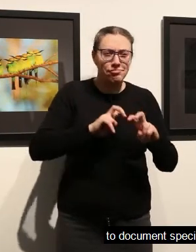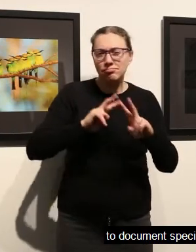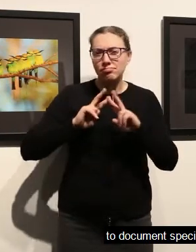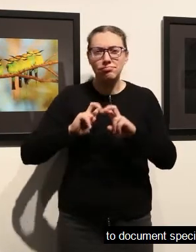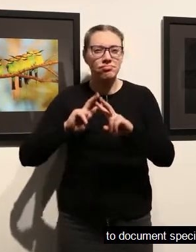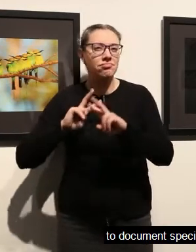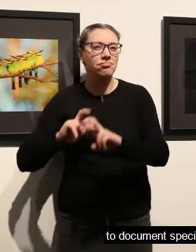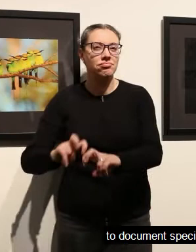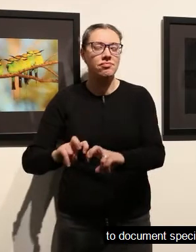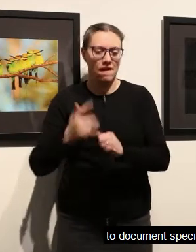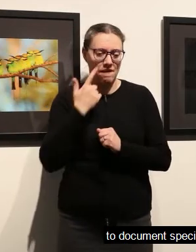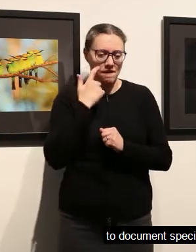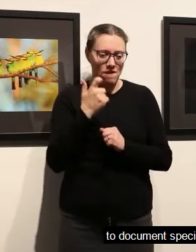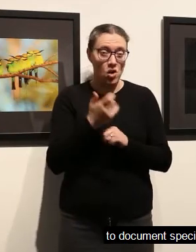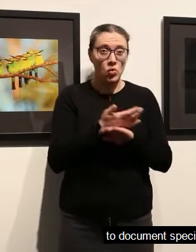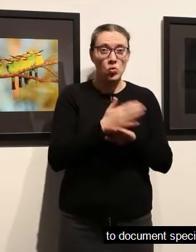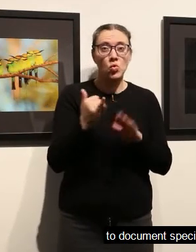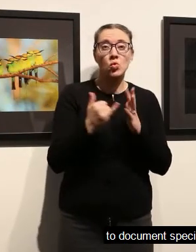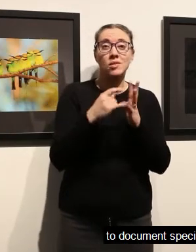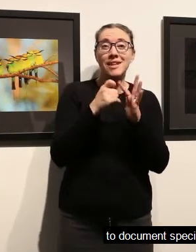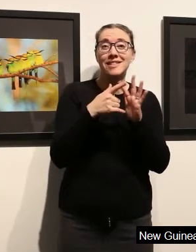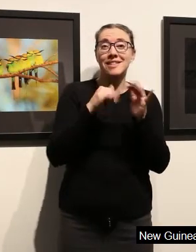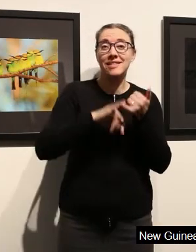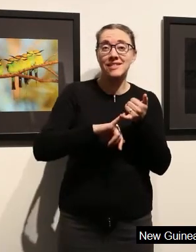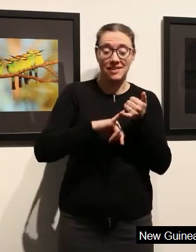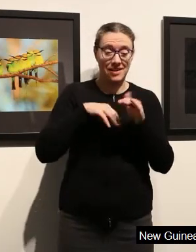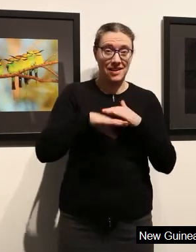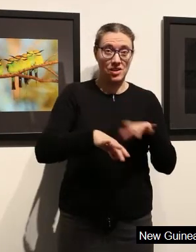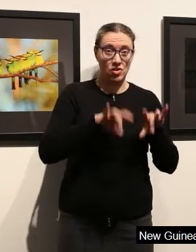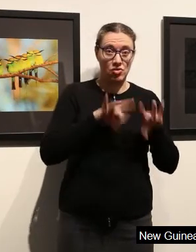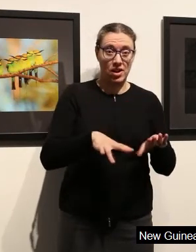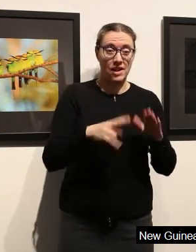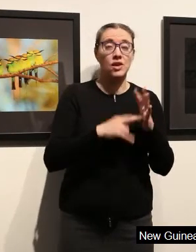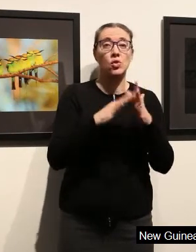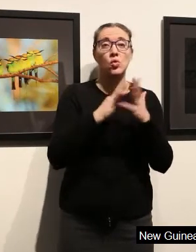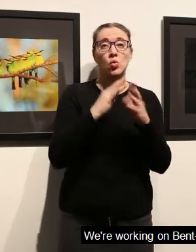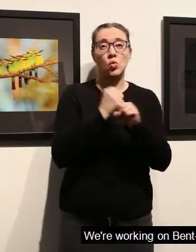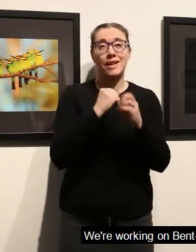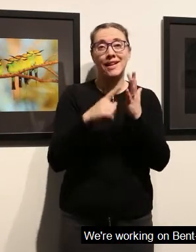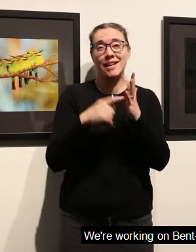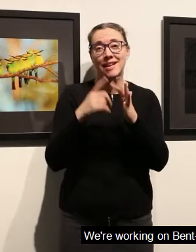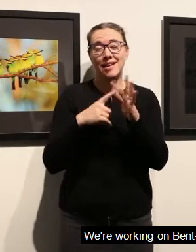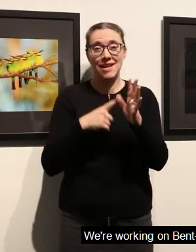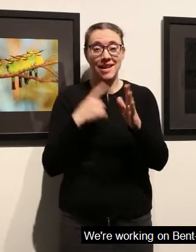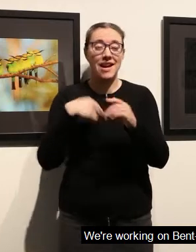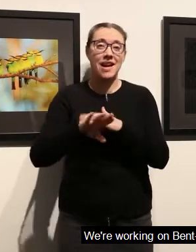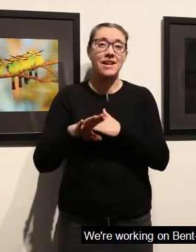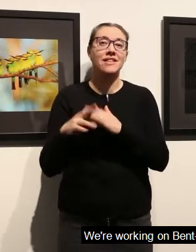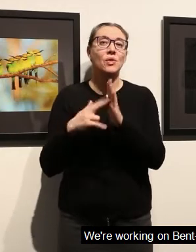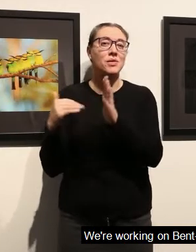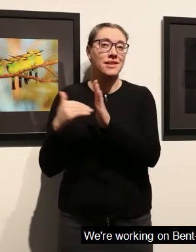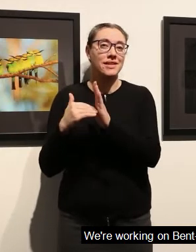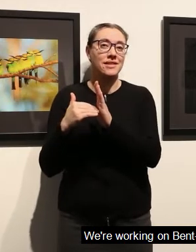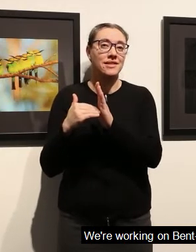to document species of bats in Australia, New Guinea and Indonesia. We're working on bent-winged